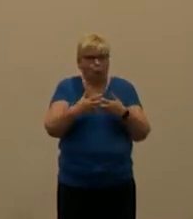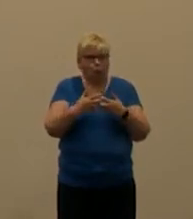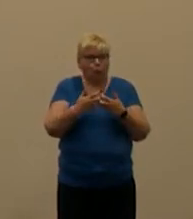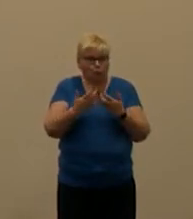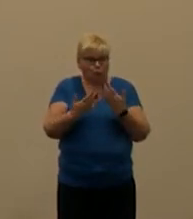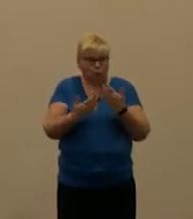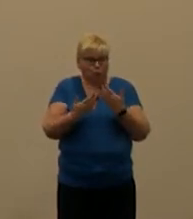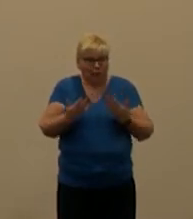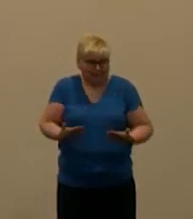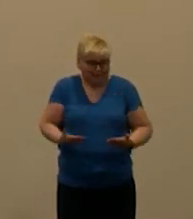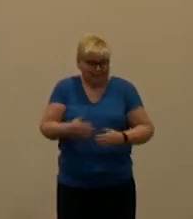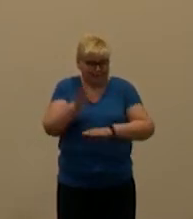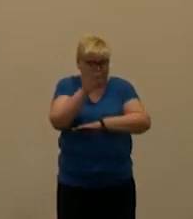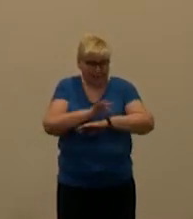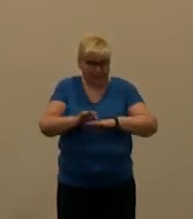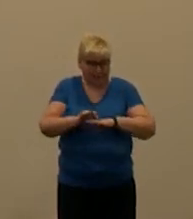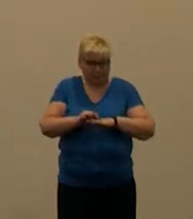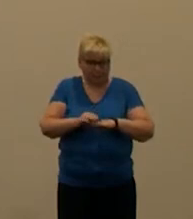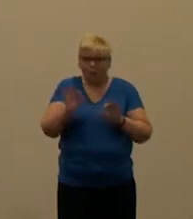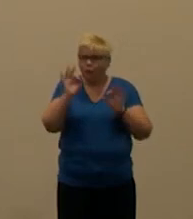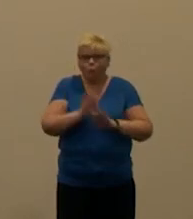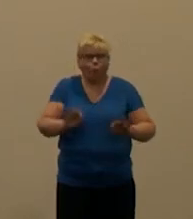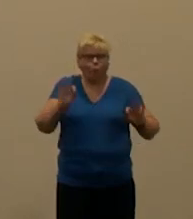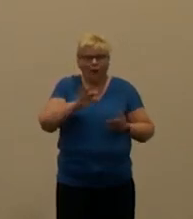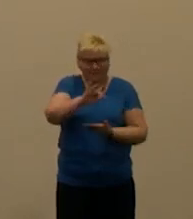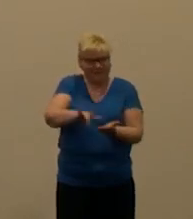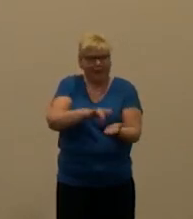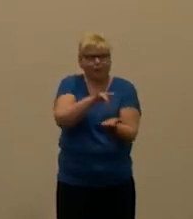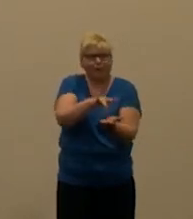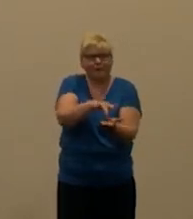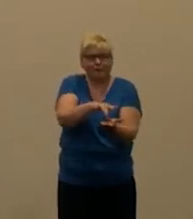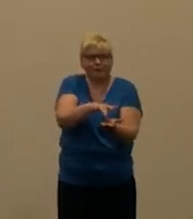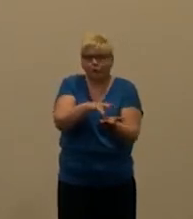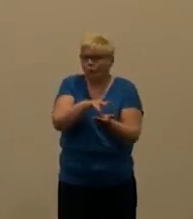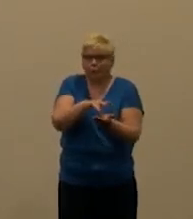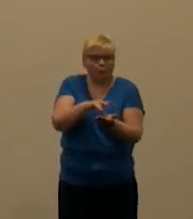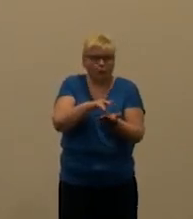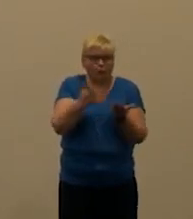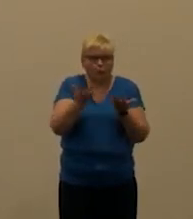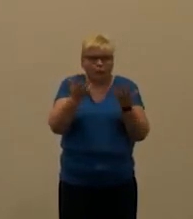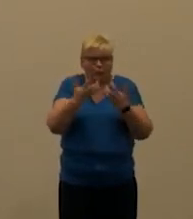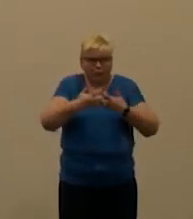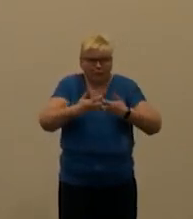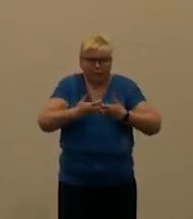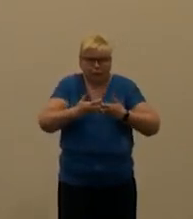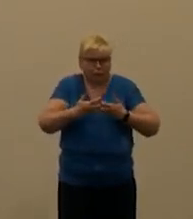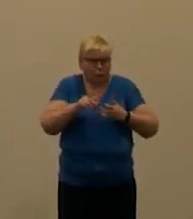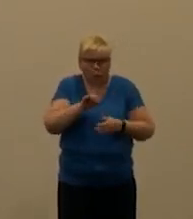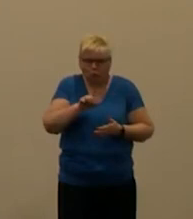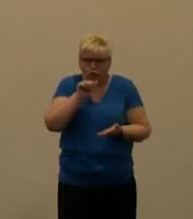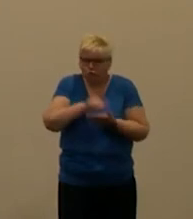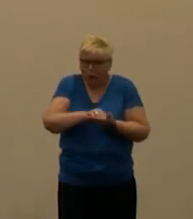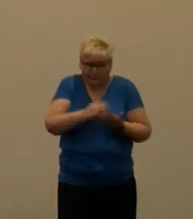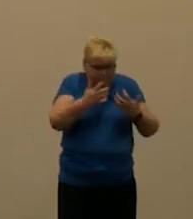existing architecture. We have no centralization, so the problem here is where is the configuration, what is the right configuration, and this